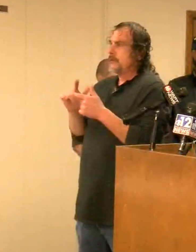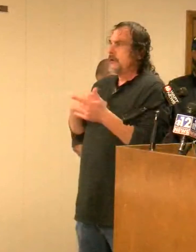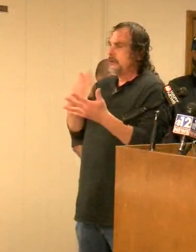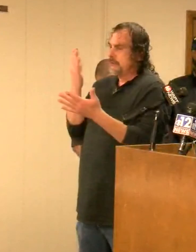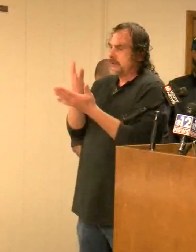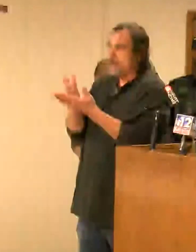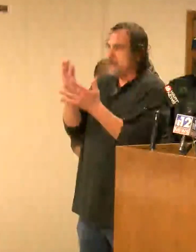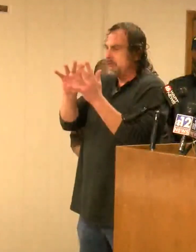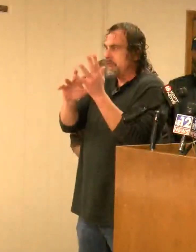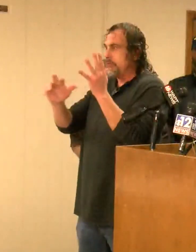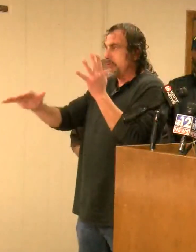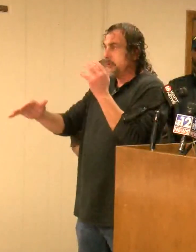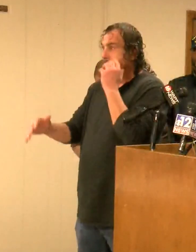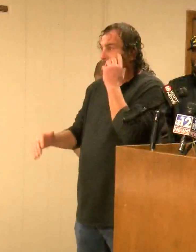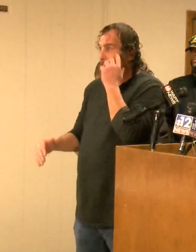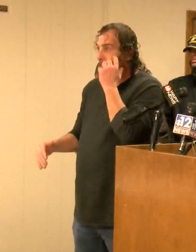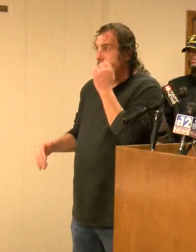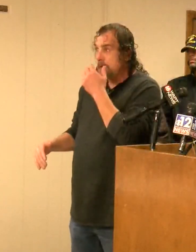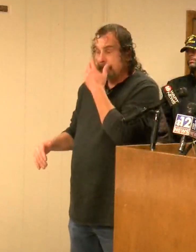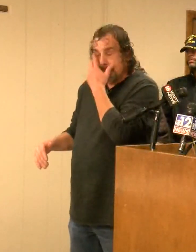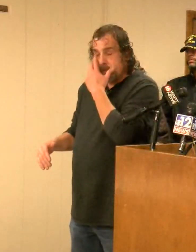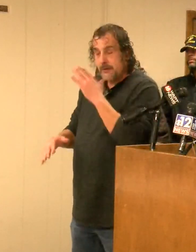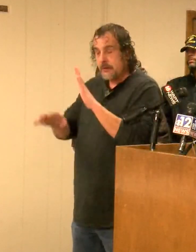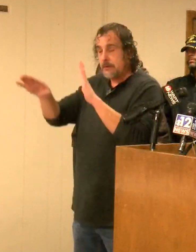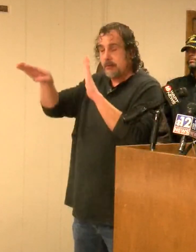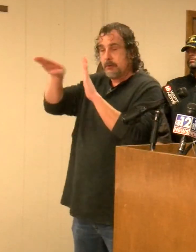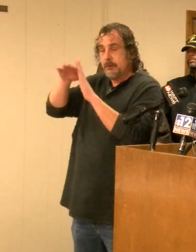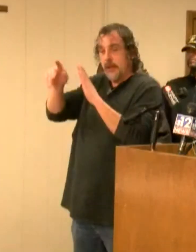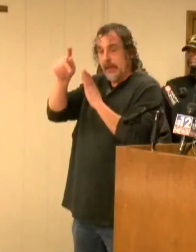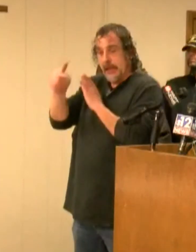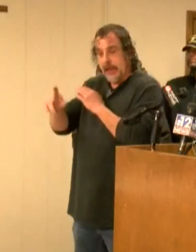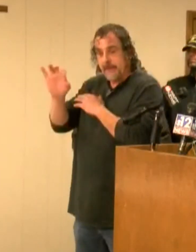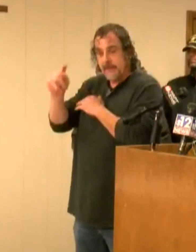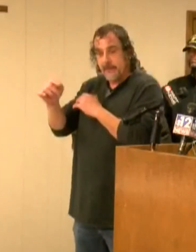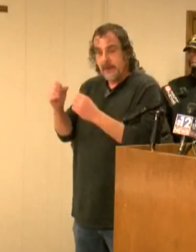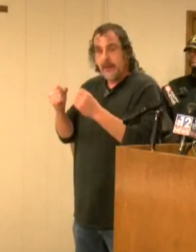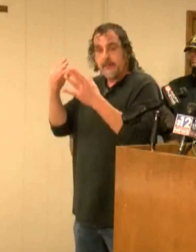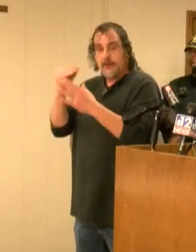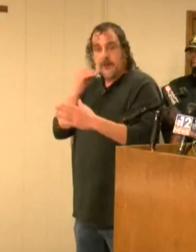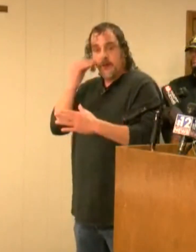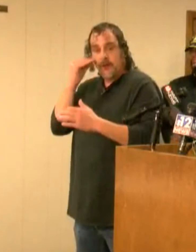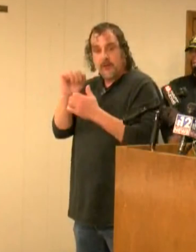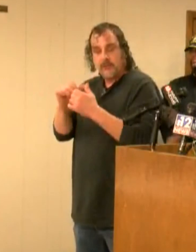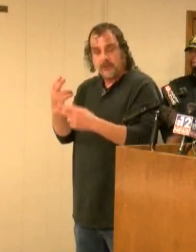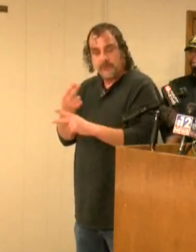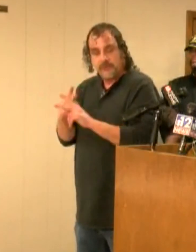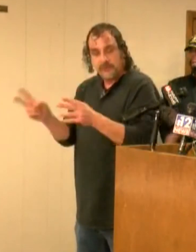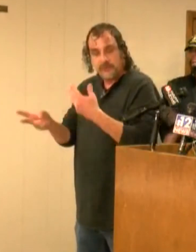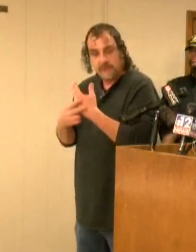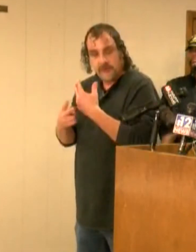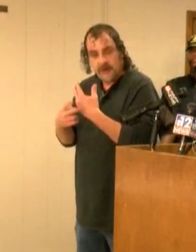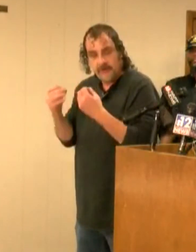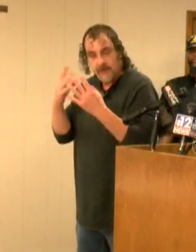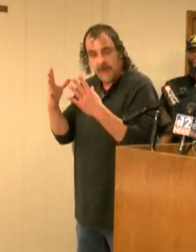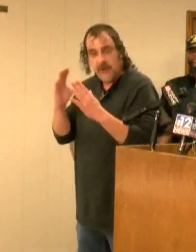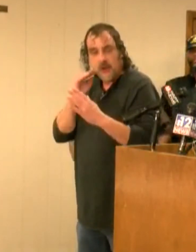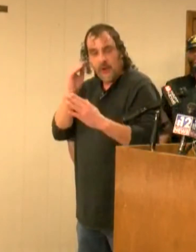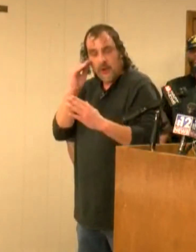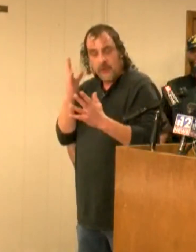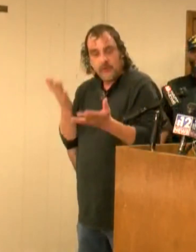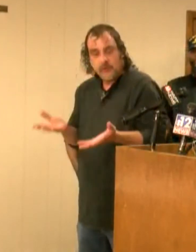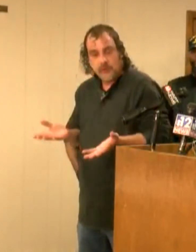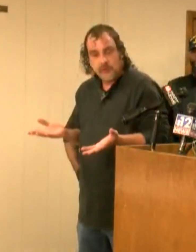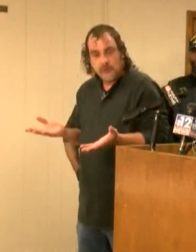stops rising. And this lowering of the crest by half a foot, how many homes do you think that might save? Well, in our